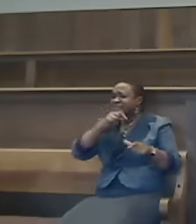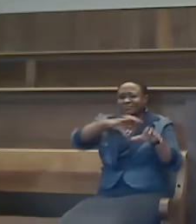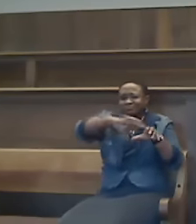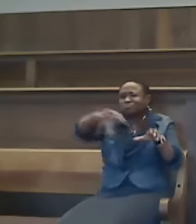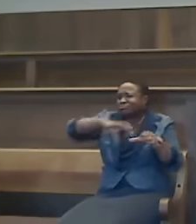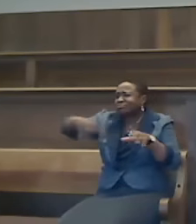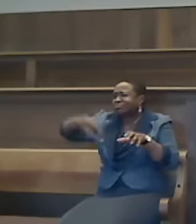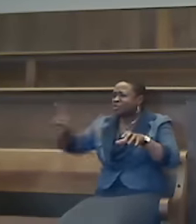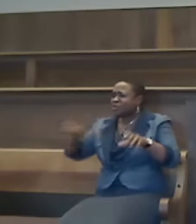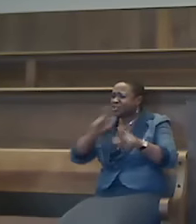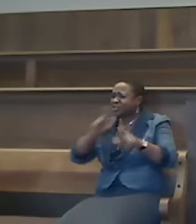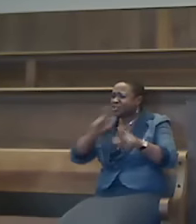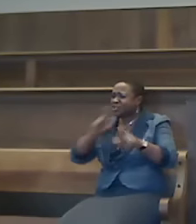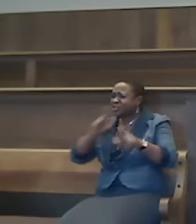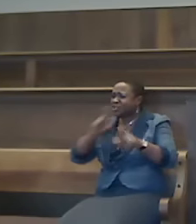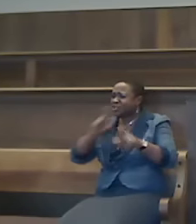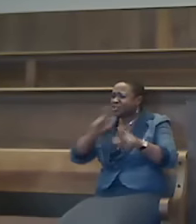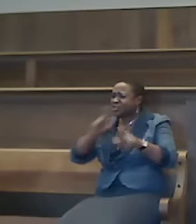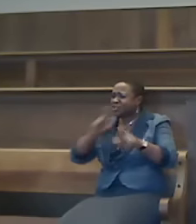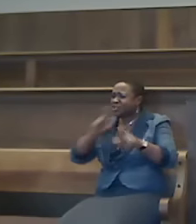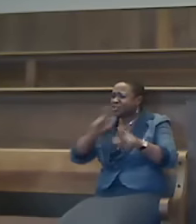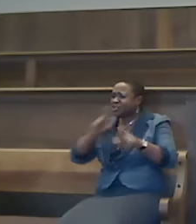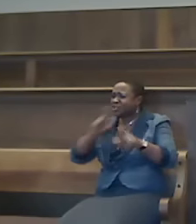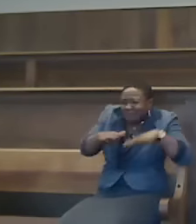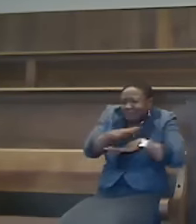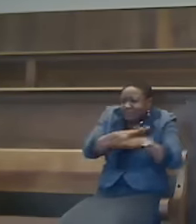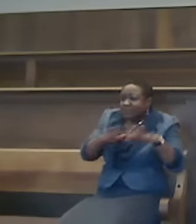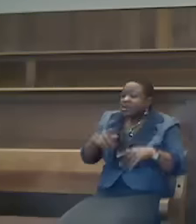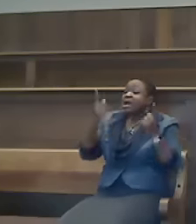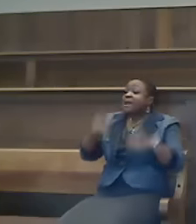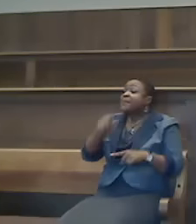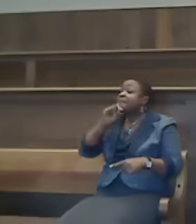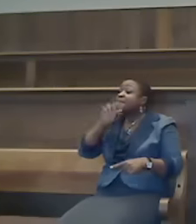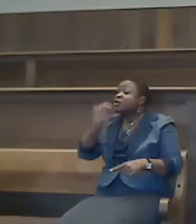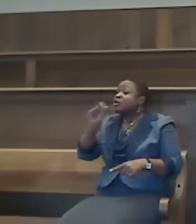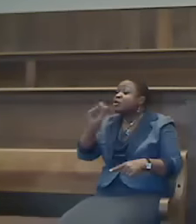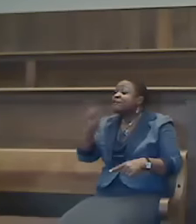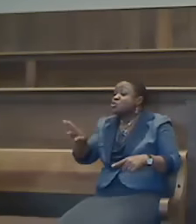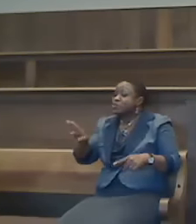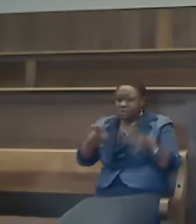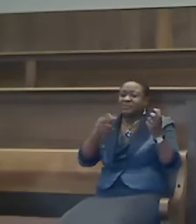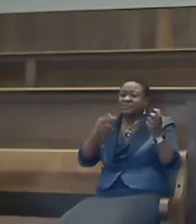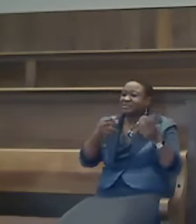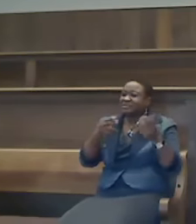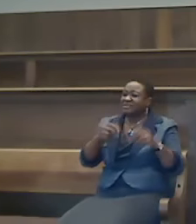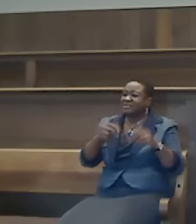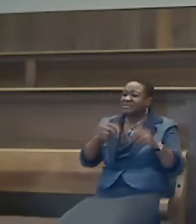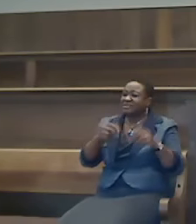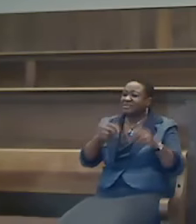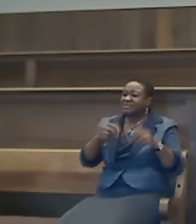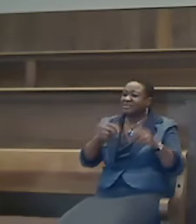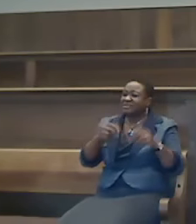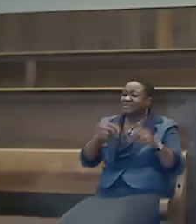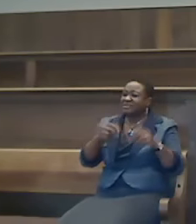And they had an outbreak of bird flu in these confinement chicken houses, and they had to truck out 1,000 tractor trailer loads of